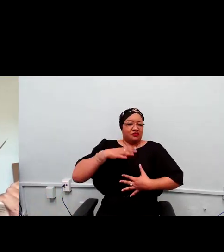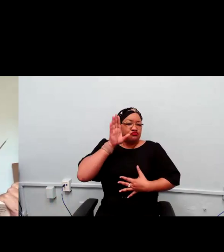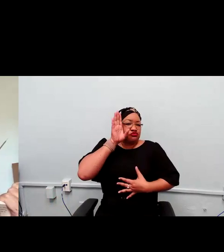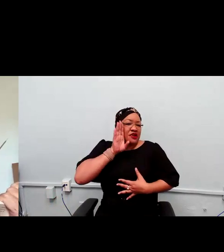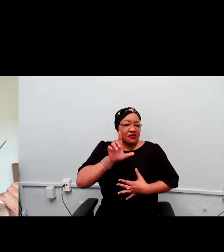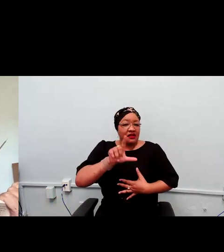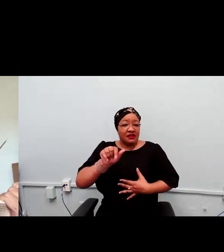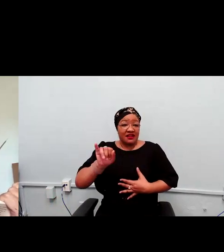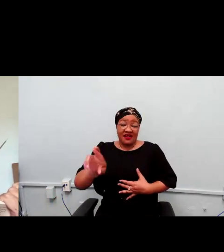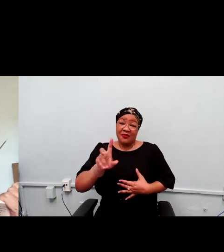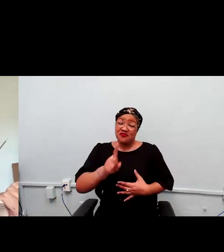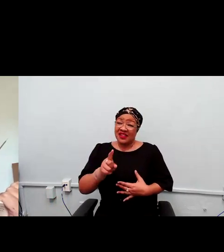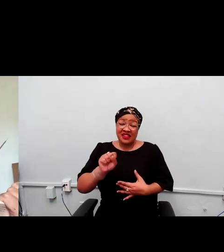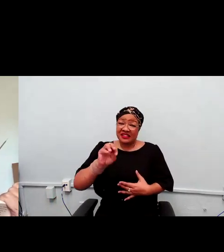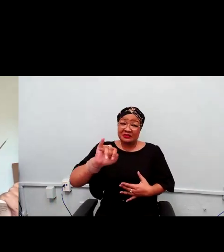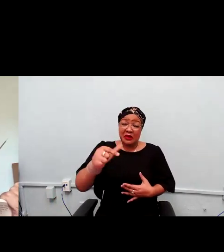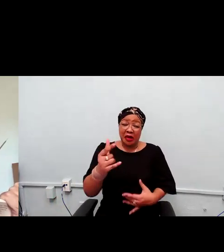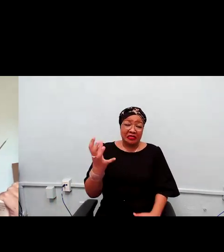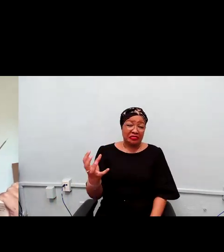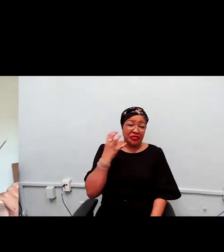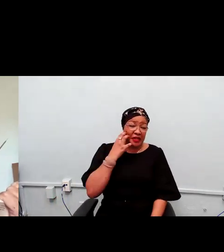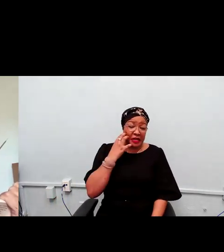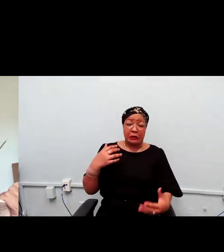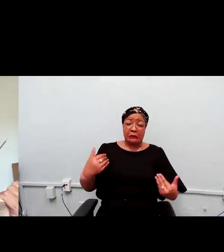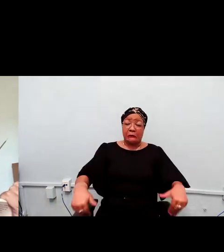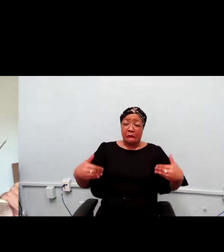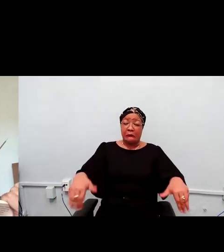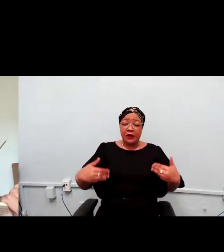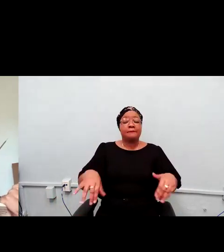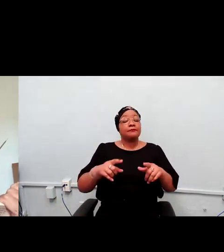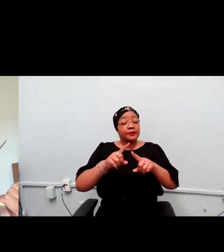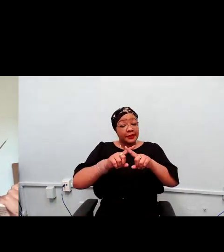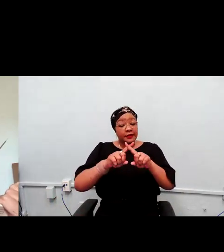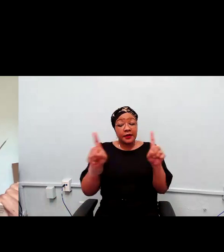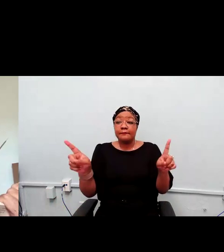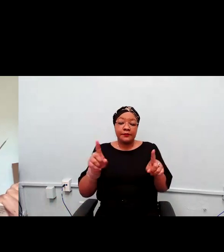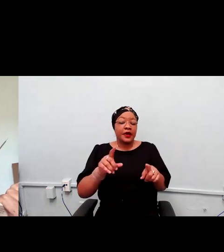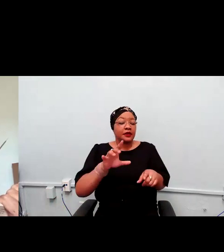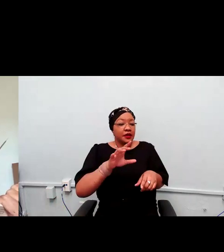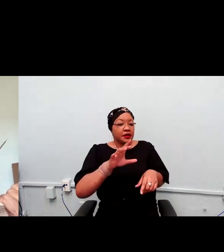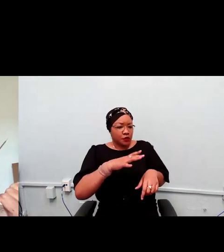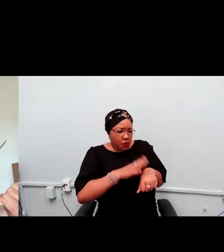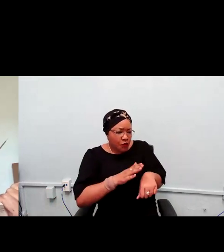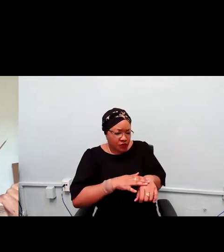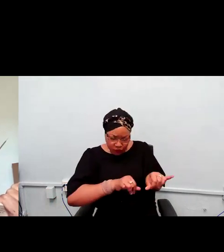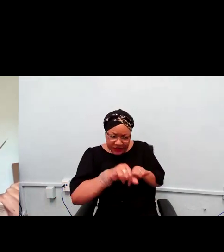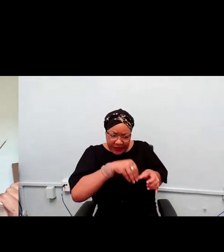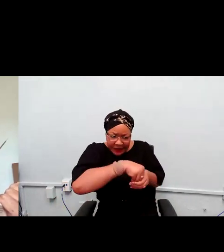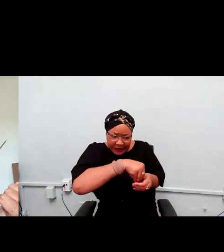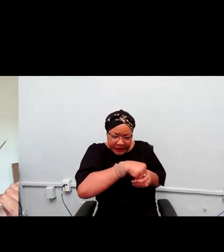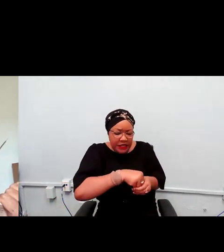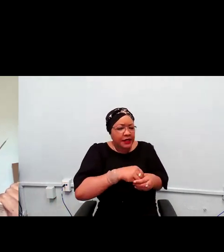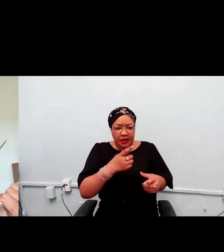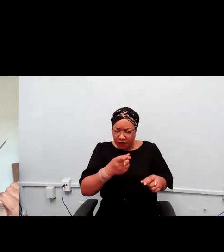don't even bother coming around. Level 9 alert, warning, stay inside, curtail all physical